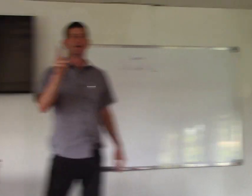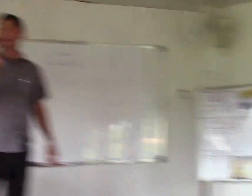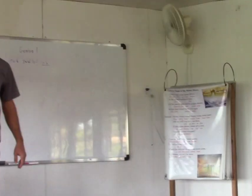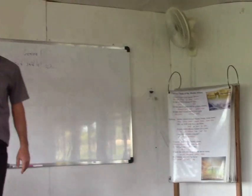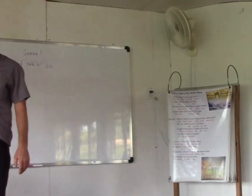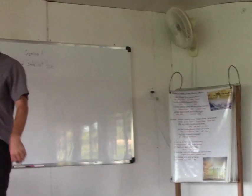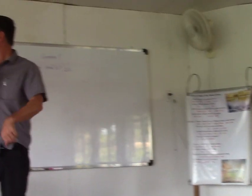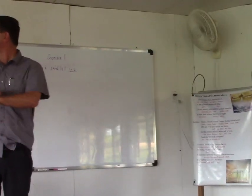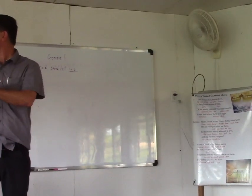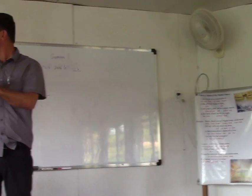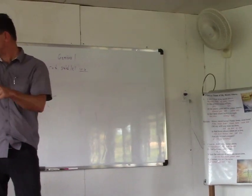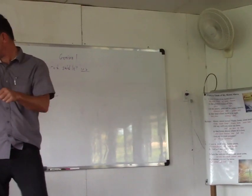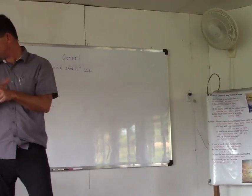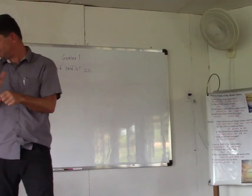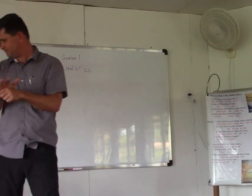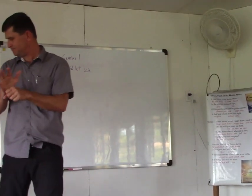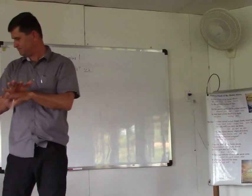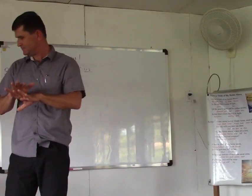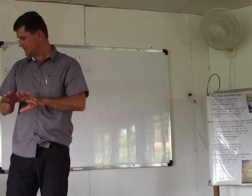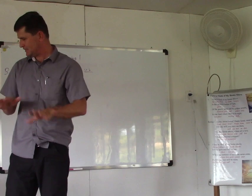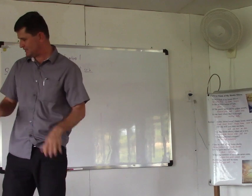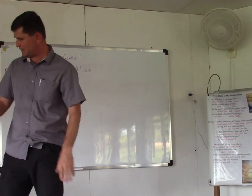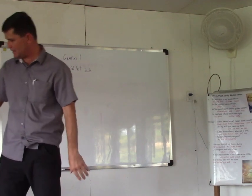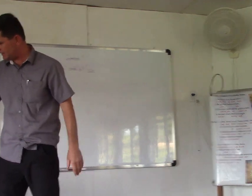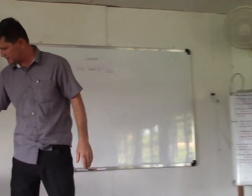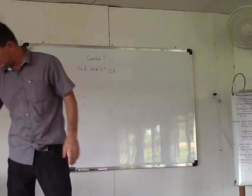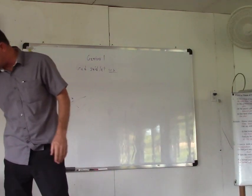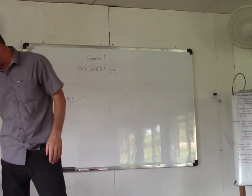Okay, time is enough, is up.